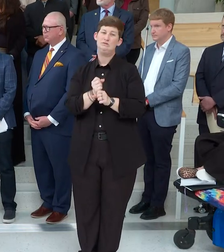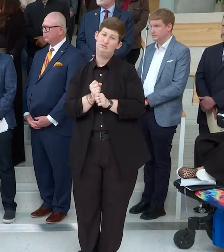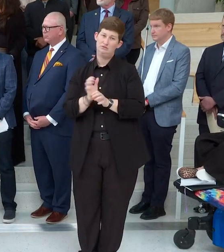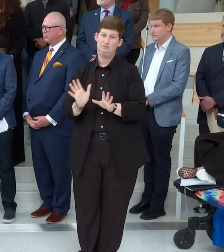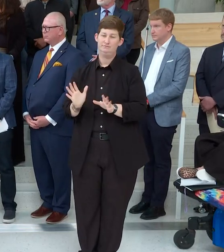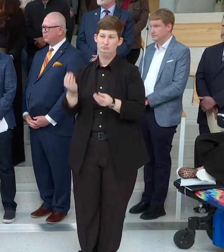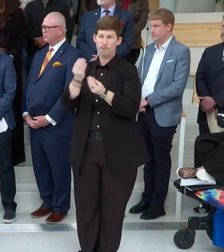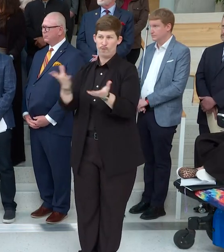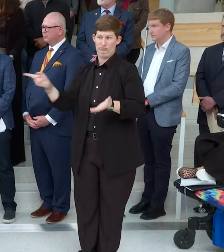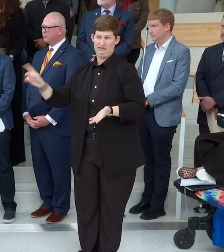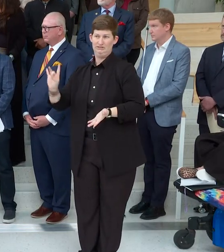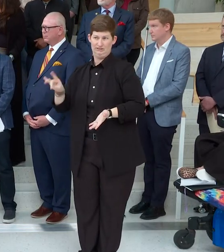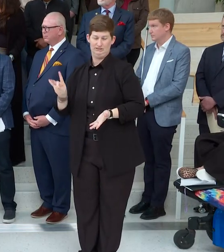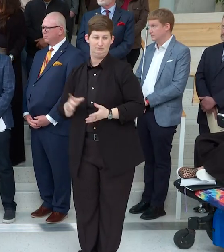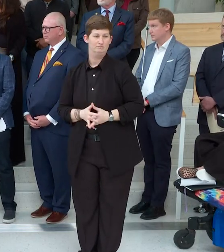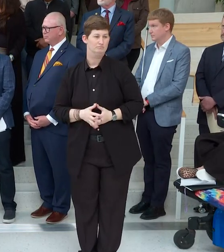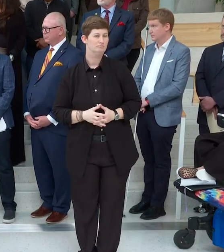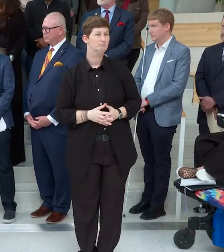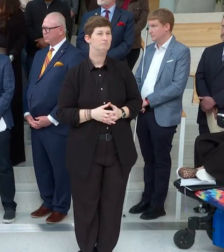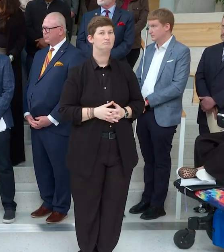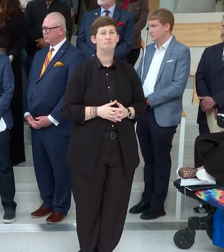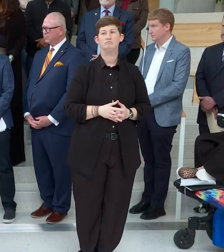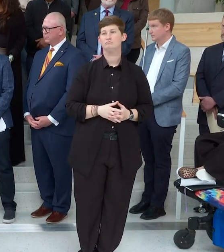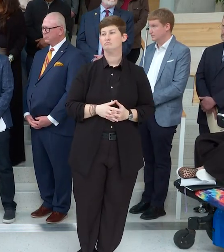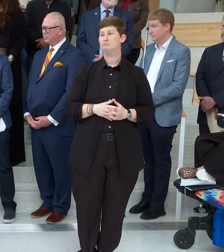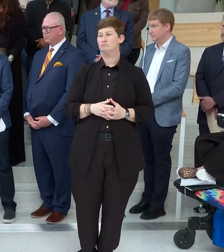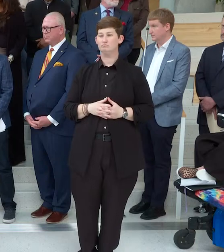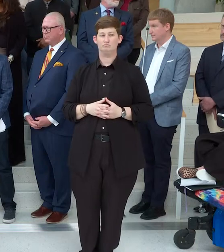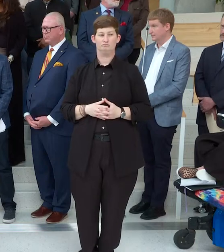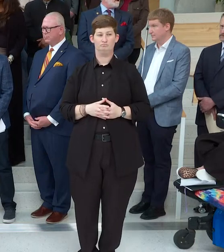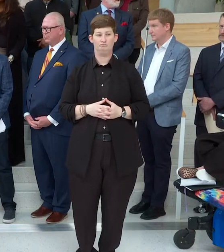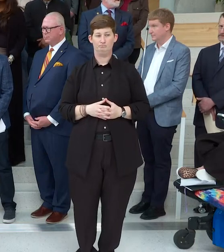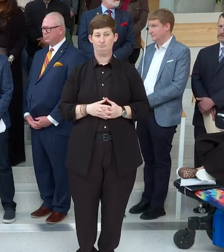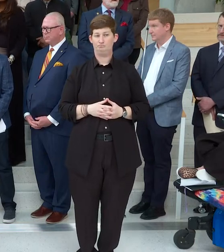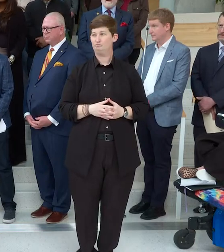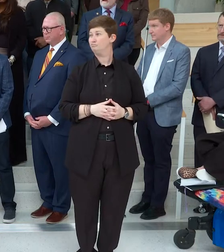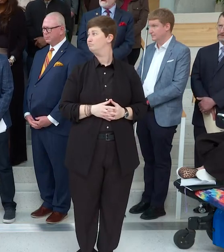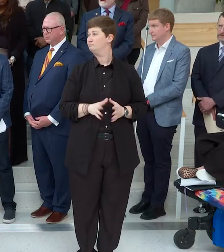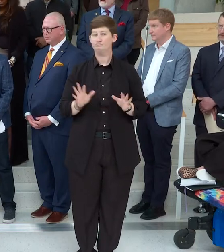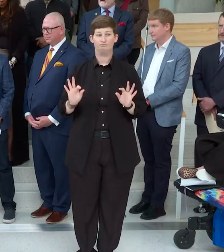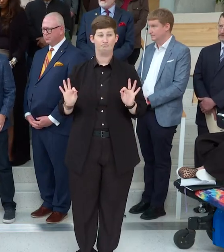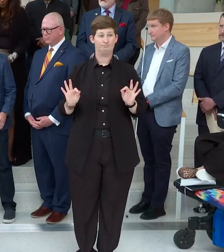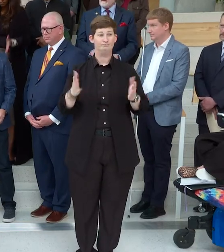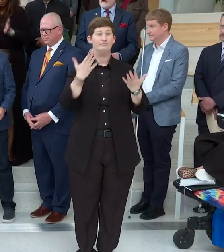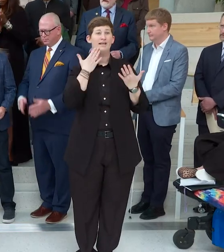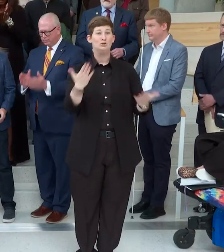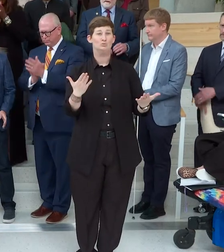contact me or Jill over there in the white jacket. Great. Thank you, everybody.